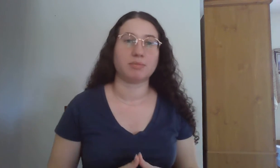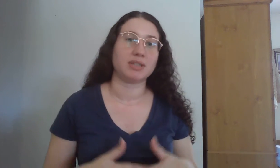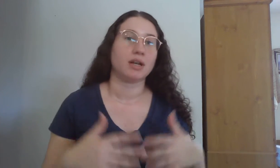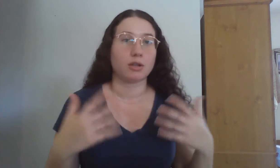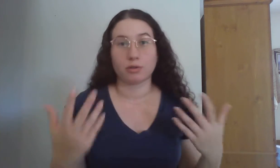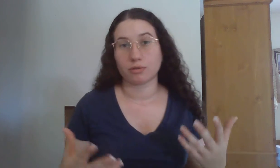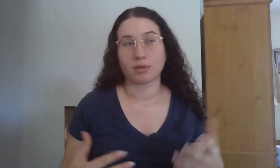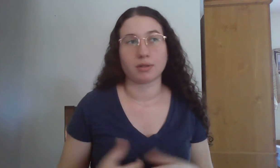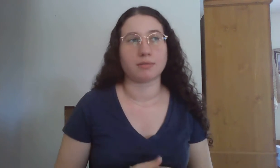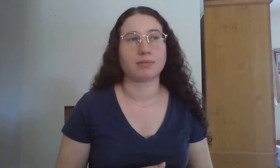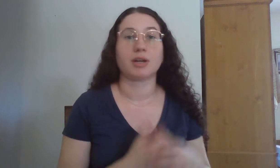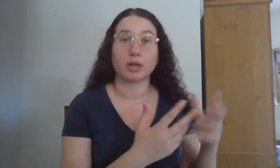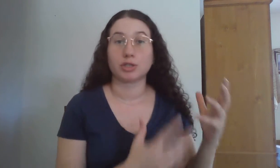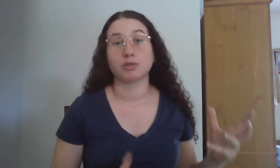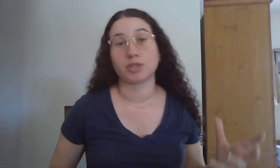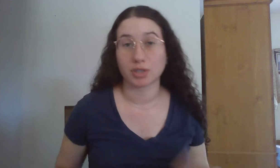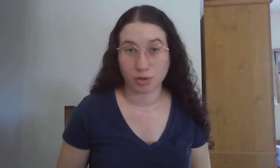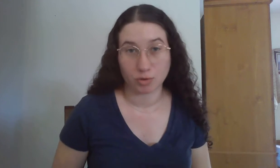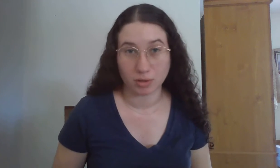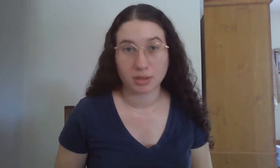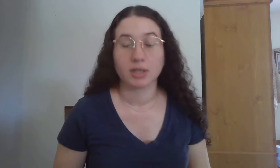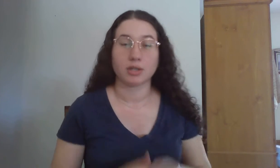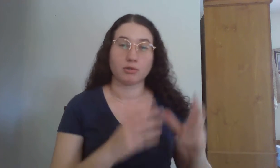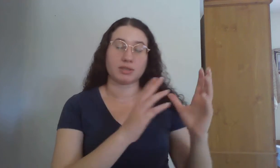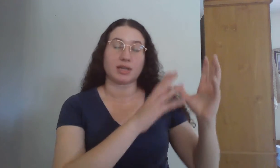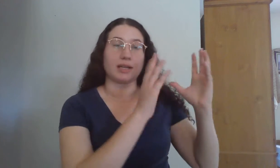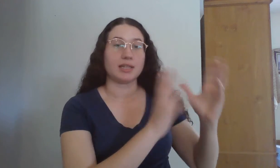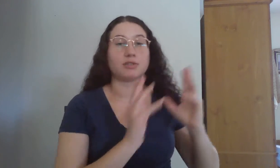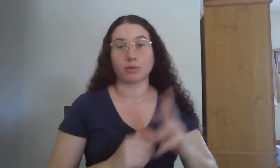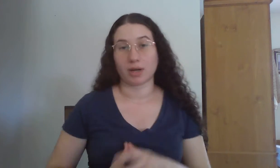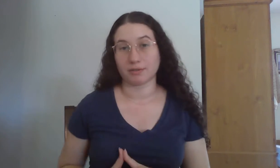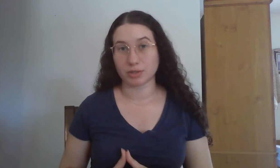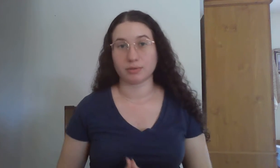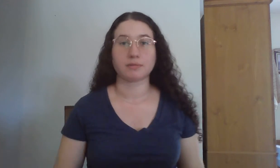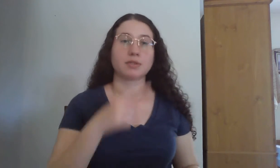be there are shoes in the store. You would sign its store have shoes.